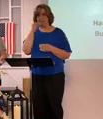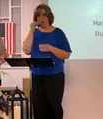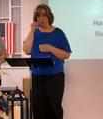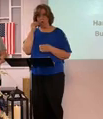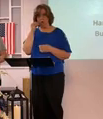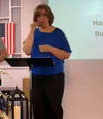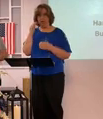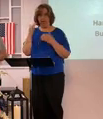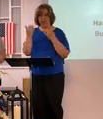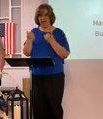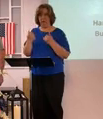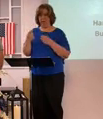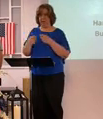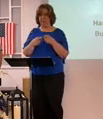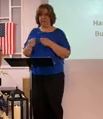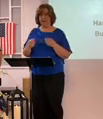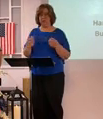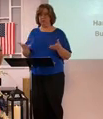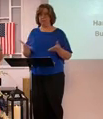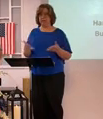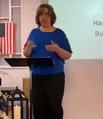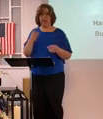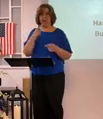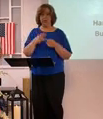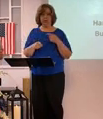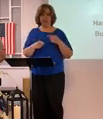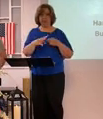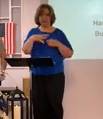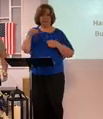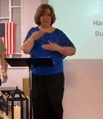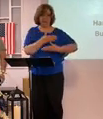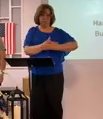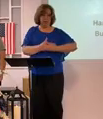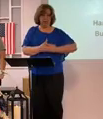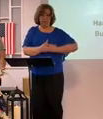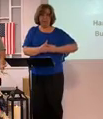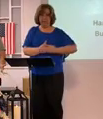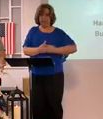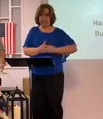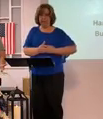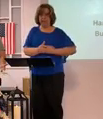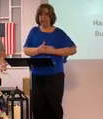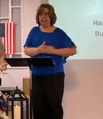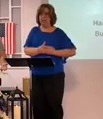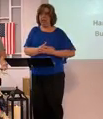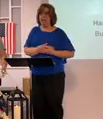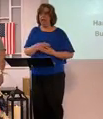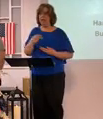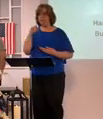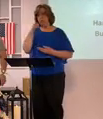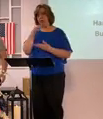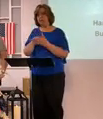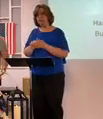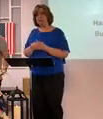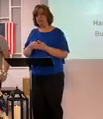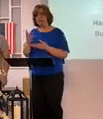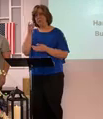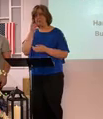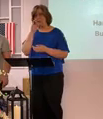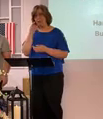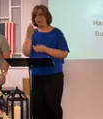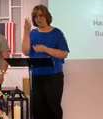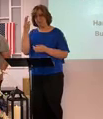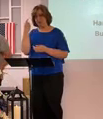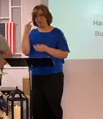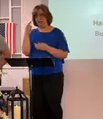I got to go home. And I couldn't even leave his side. And Nicole's like, well, you know, there's dinners for like the next couple weeks. I'm like, I don't even